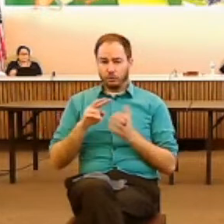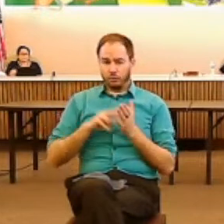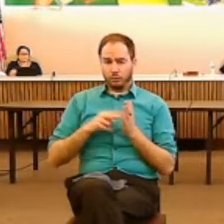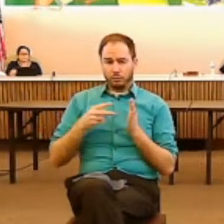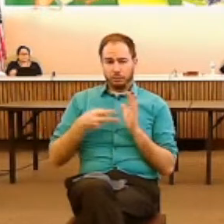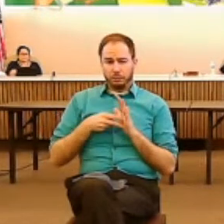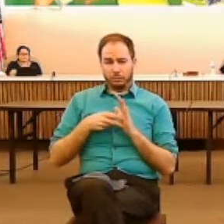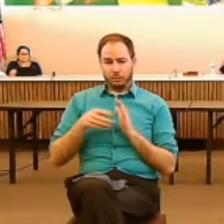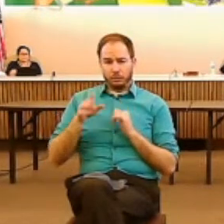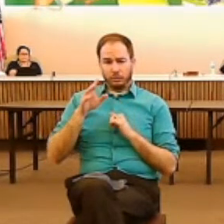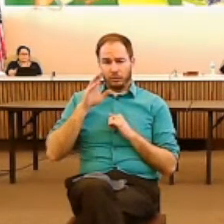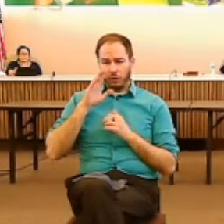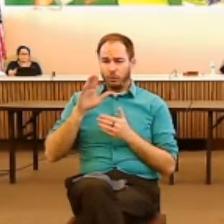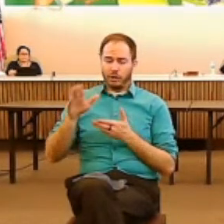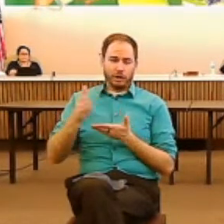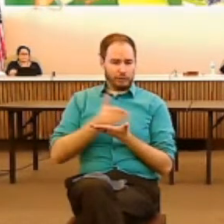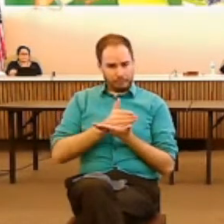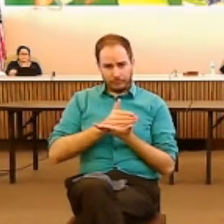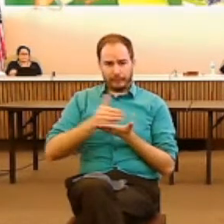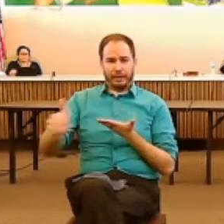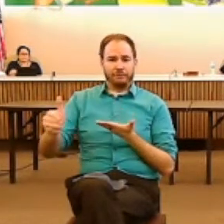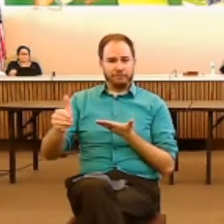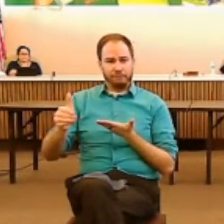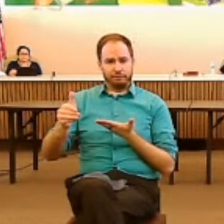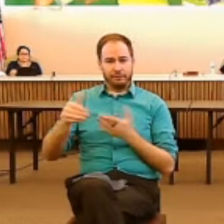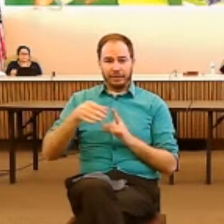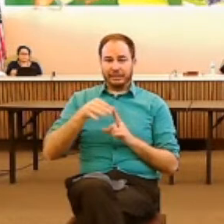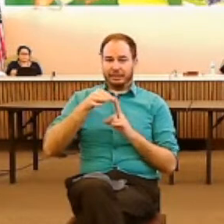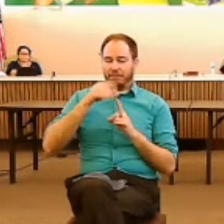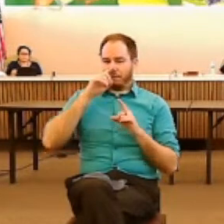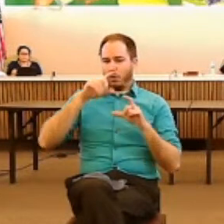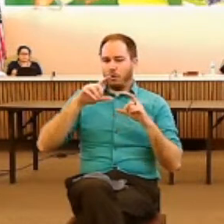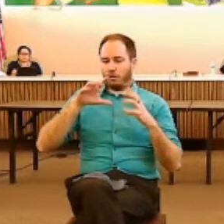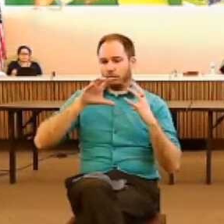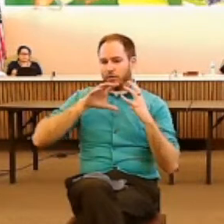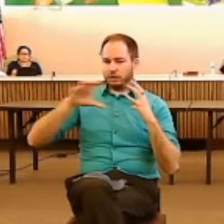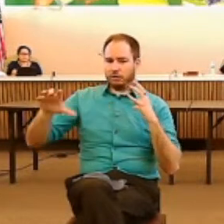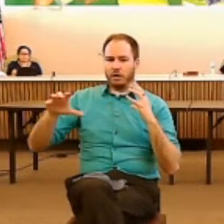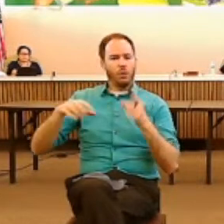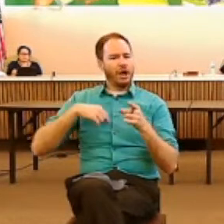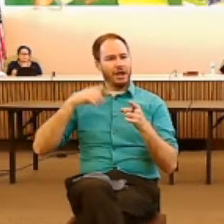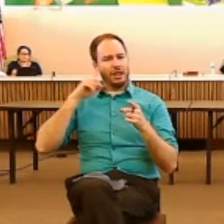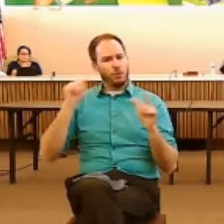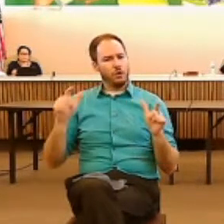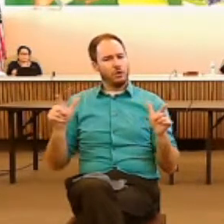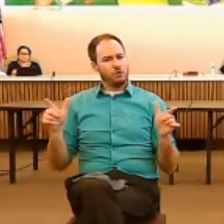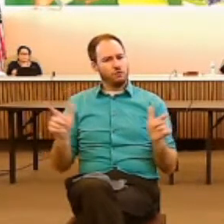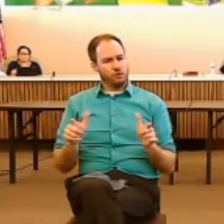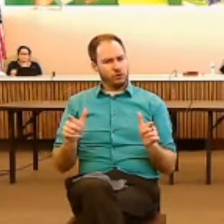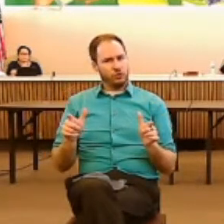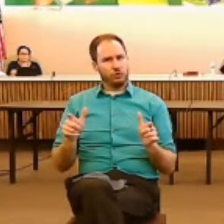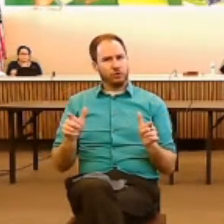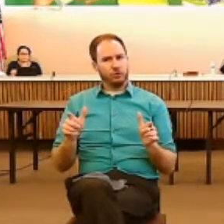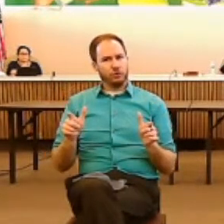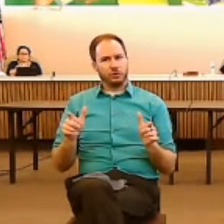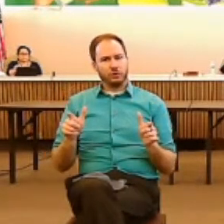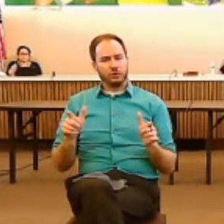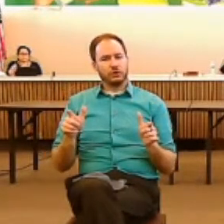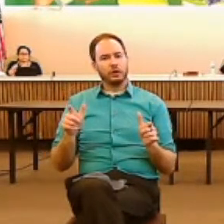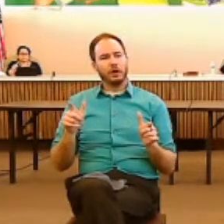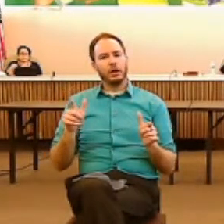to pave that whole area except the tunnel? I think we're where- actually reducing the hard space